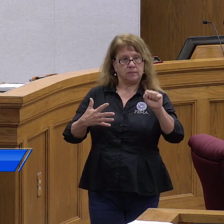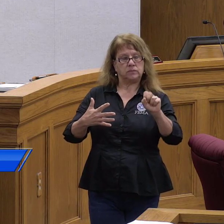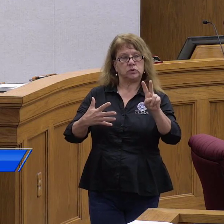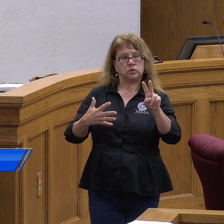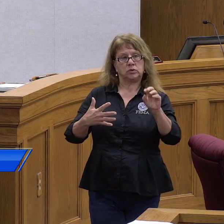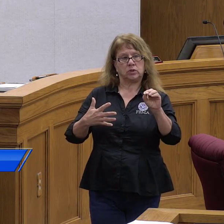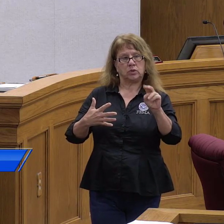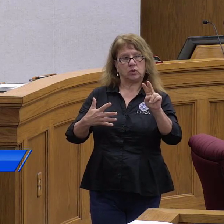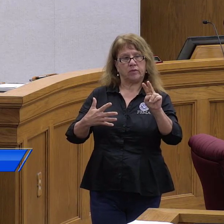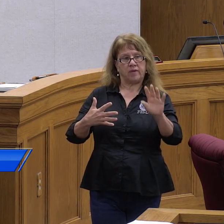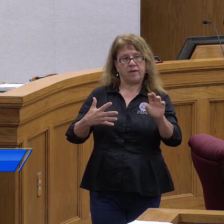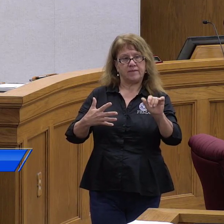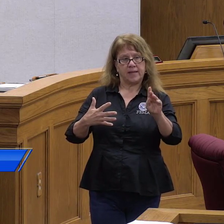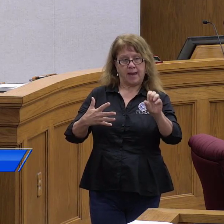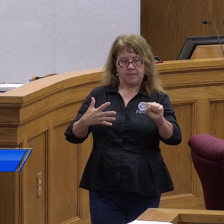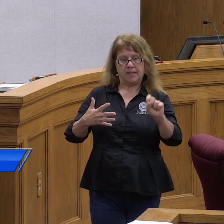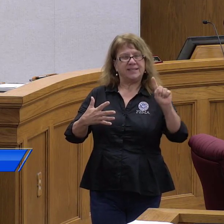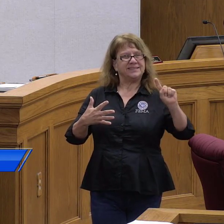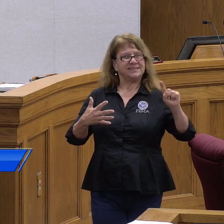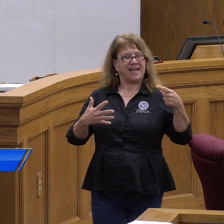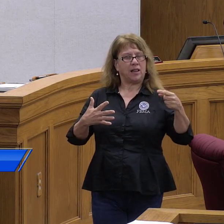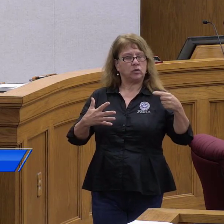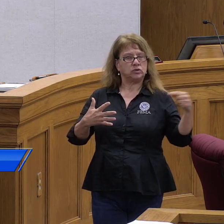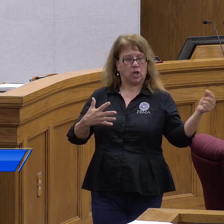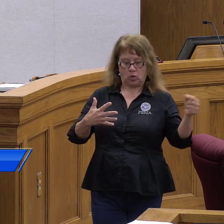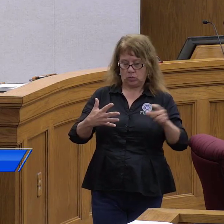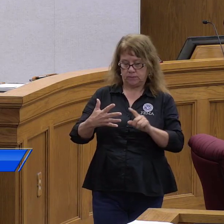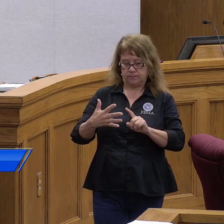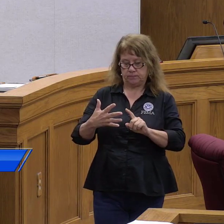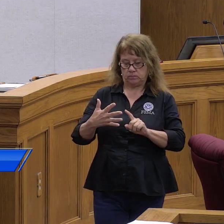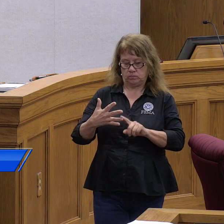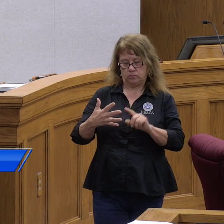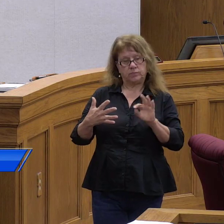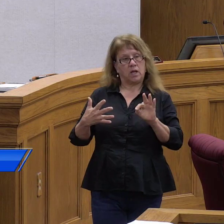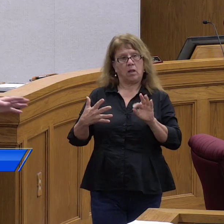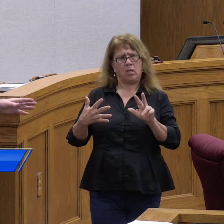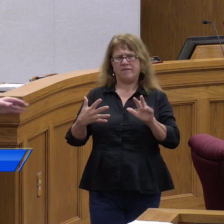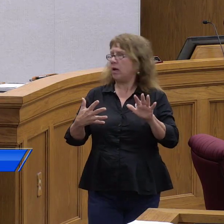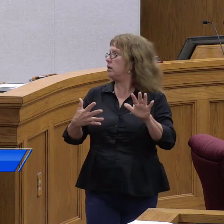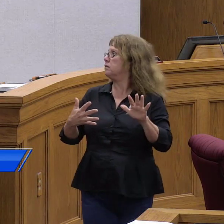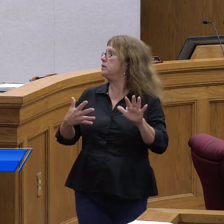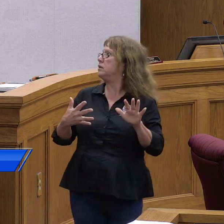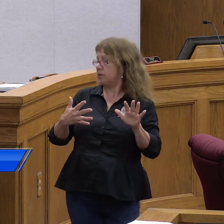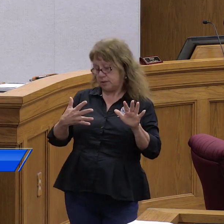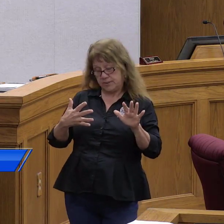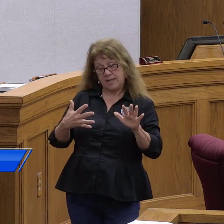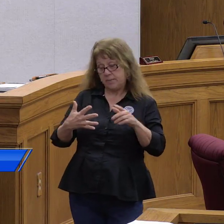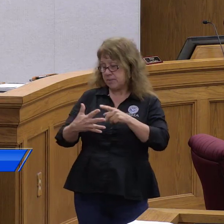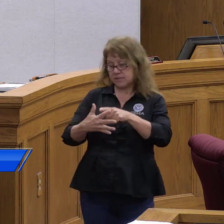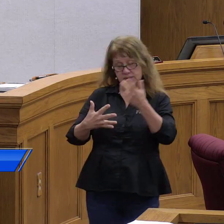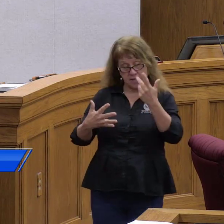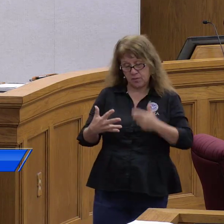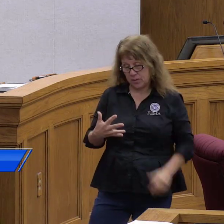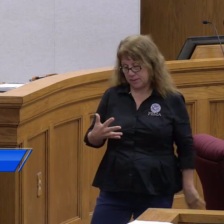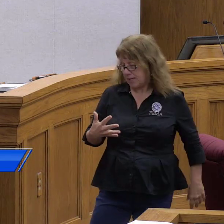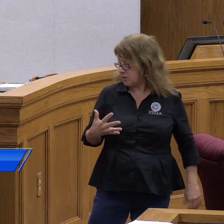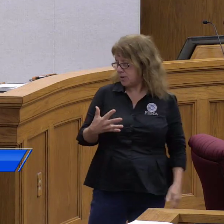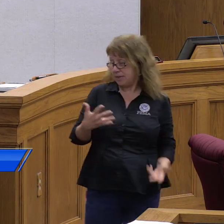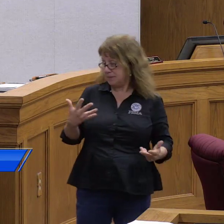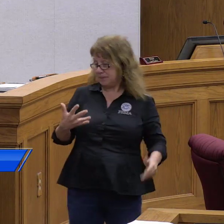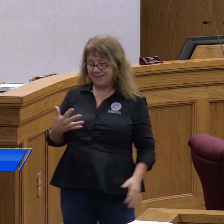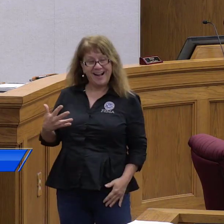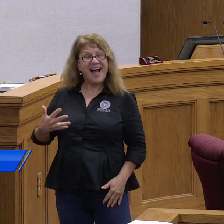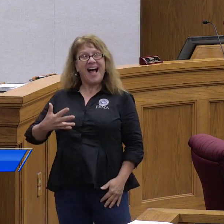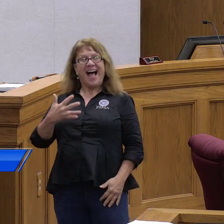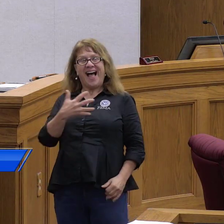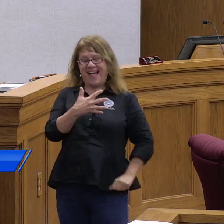Way, the Dollar General Strip Mall at 935 3rd Avenue. I'm sorry, am I going too fast? I am so sorry. The